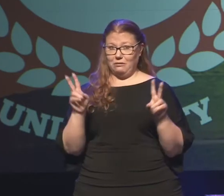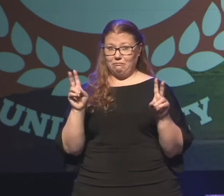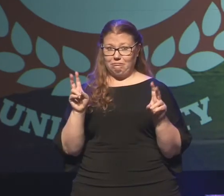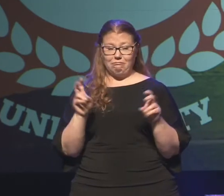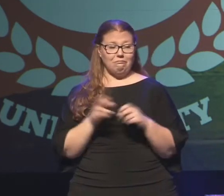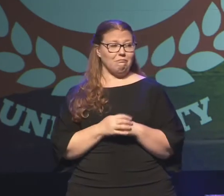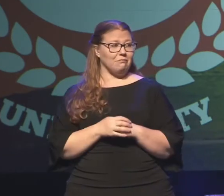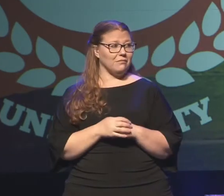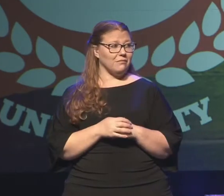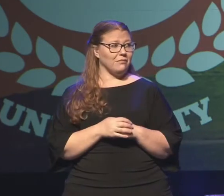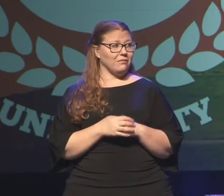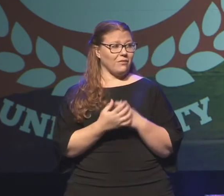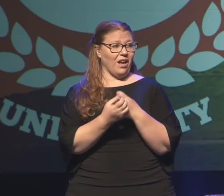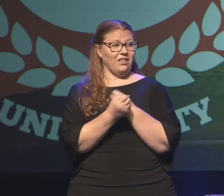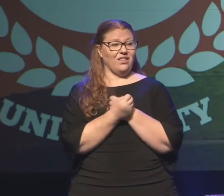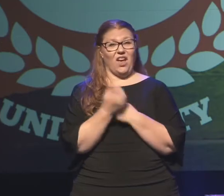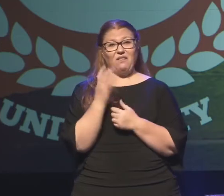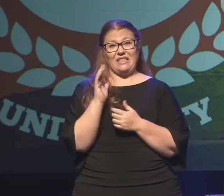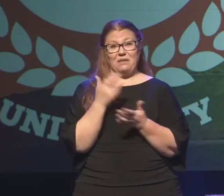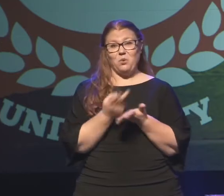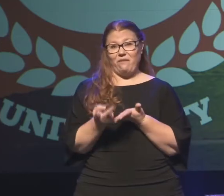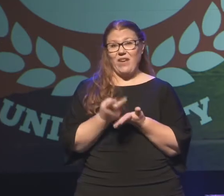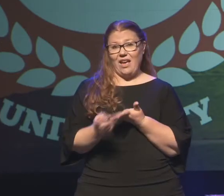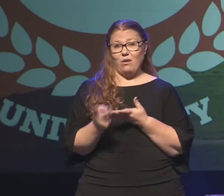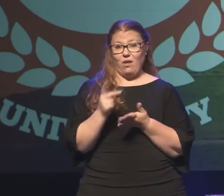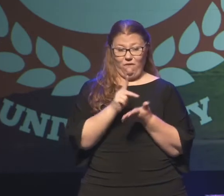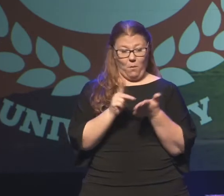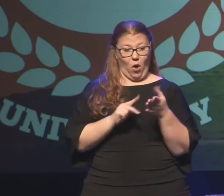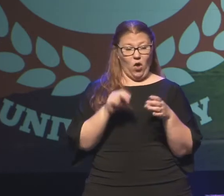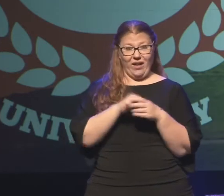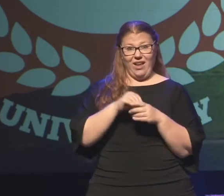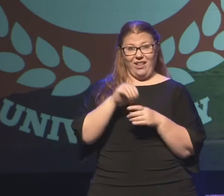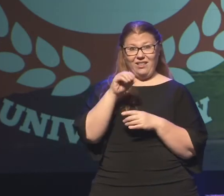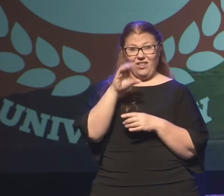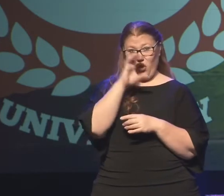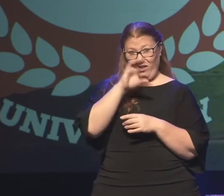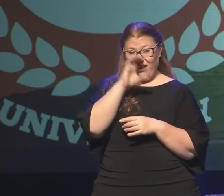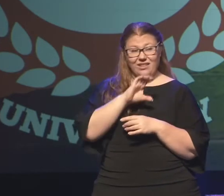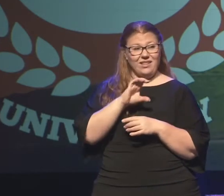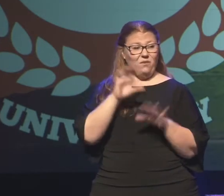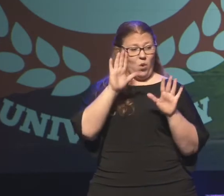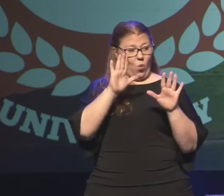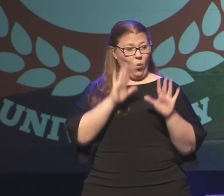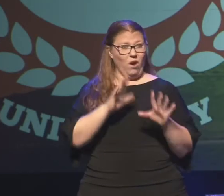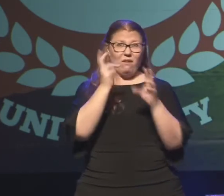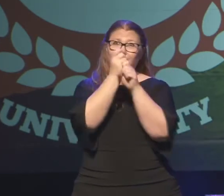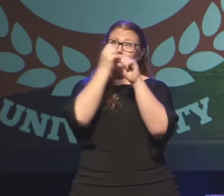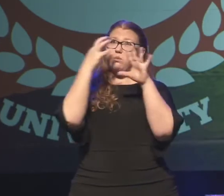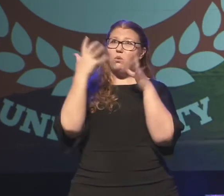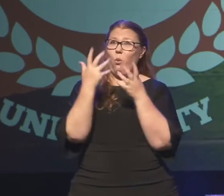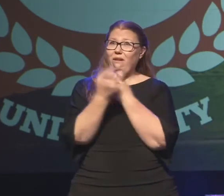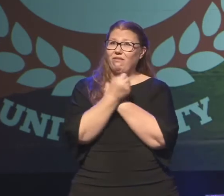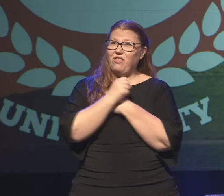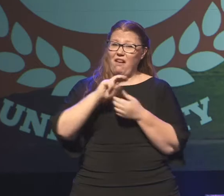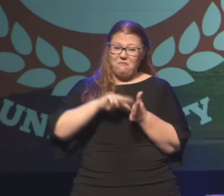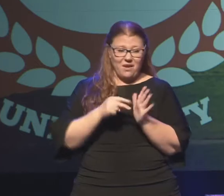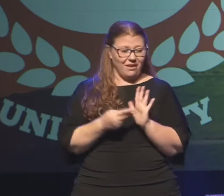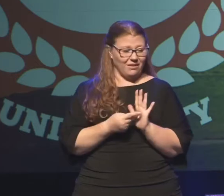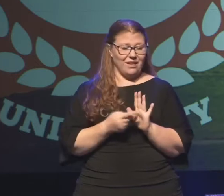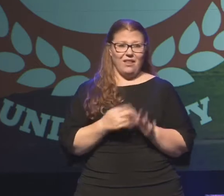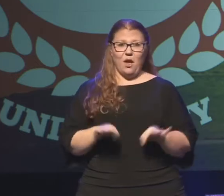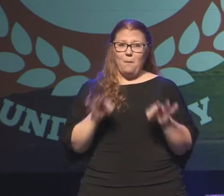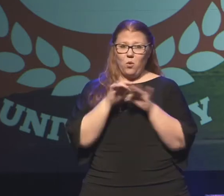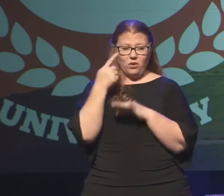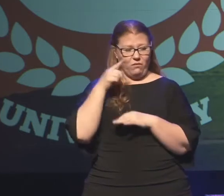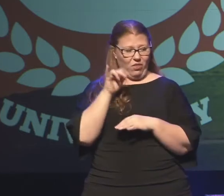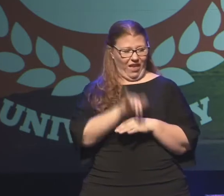Love seems to have failed. And for Paul and the Corinthians, after this wonderful vision of what love is and the importance of it for healthy